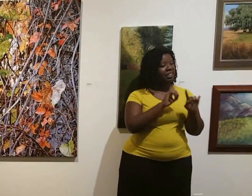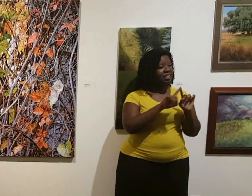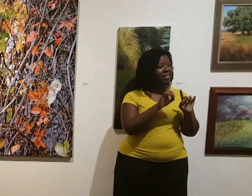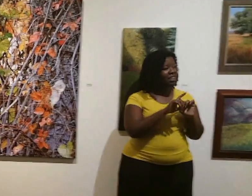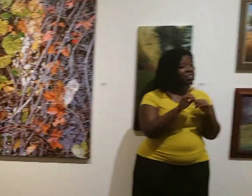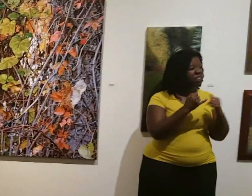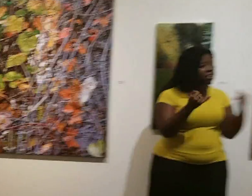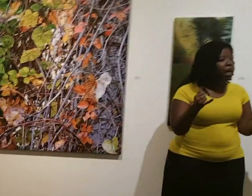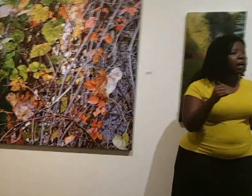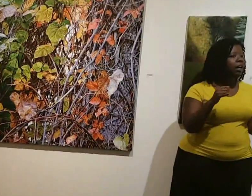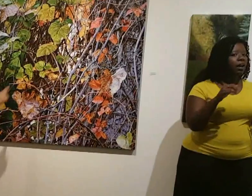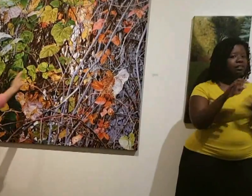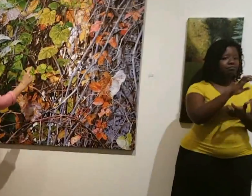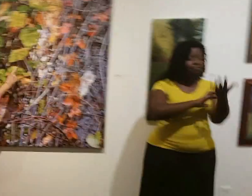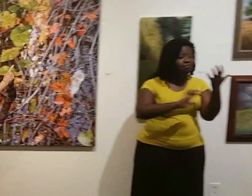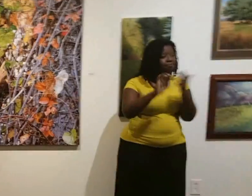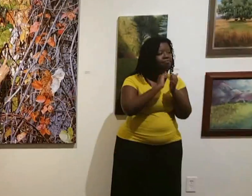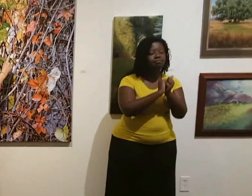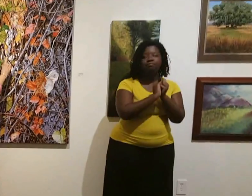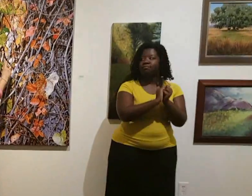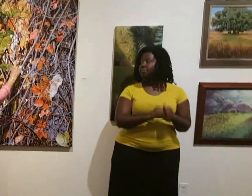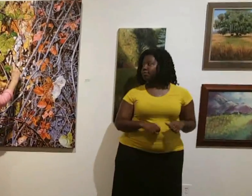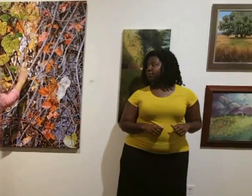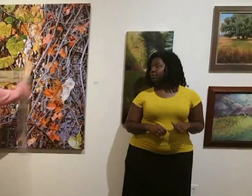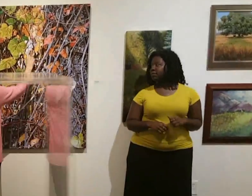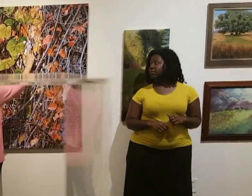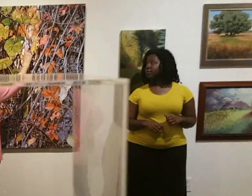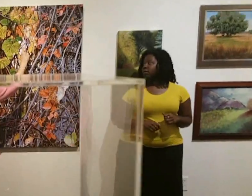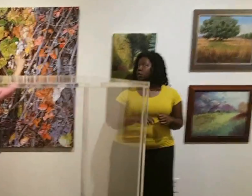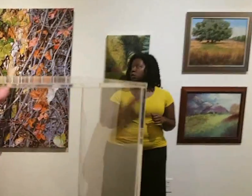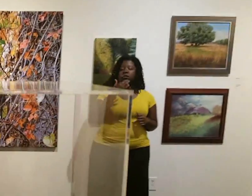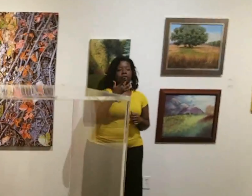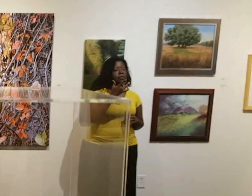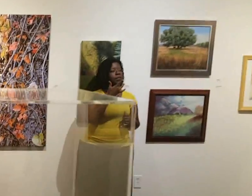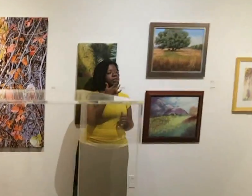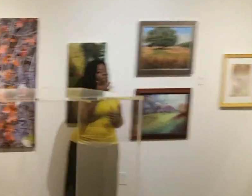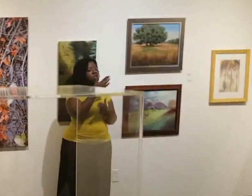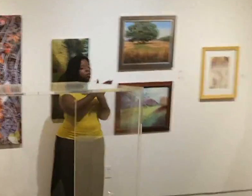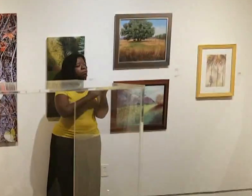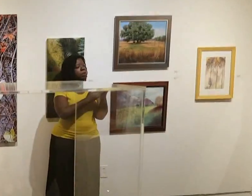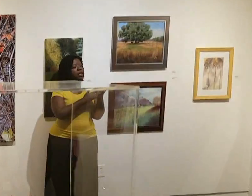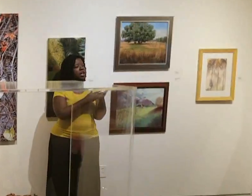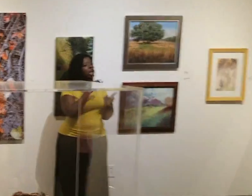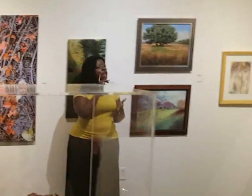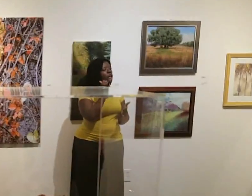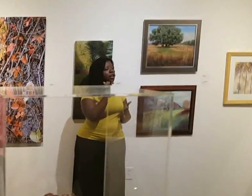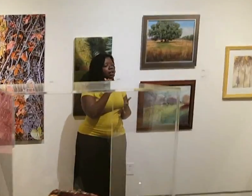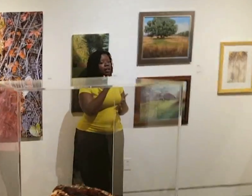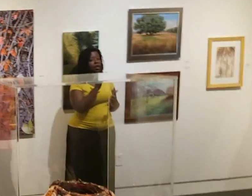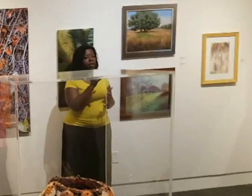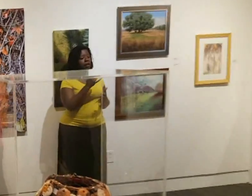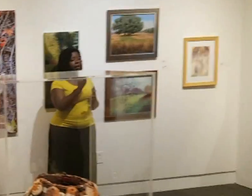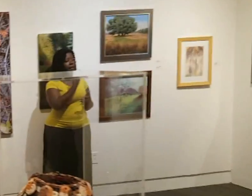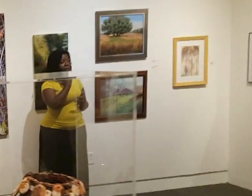them. And of course one of my favorite parts are these, like stained glass, when the space between